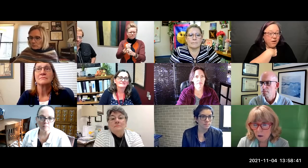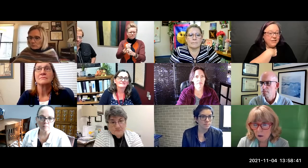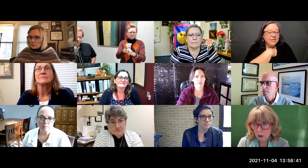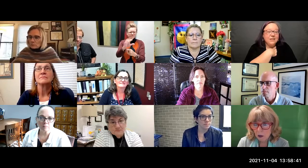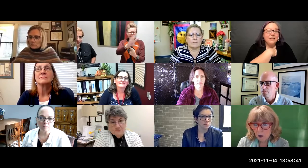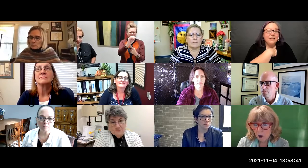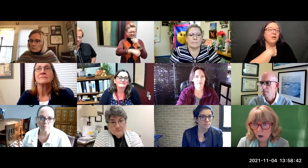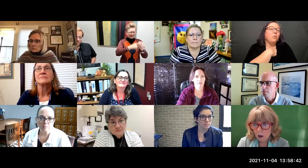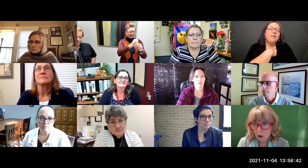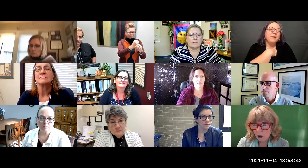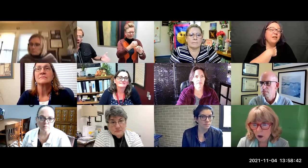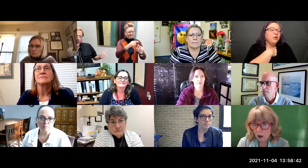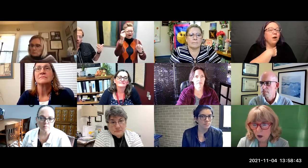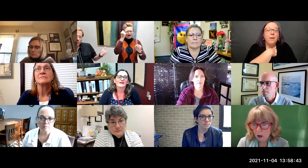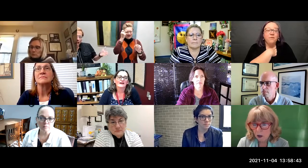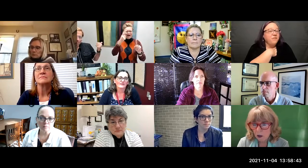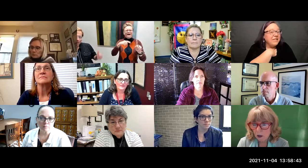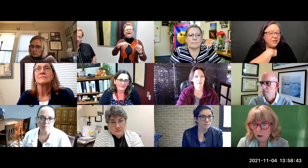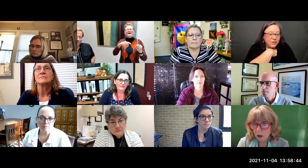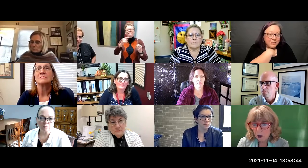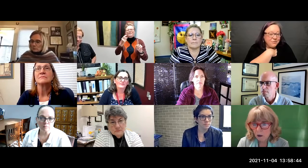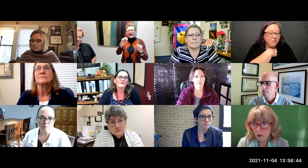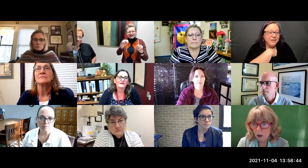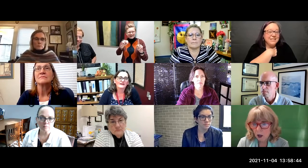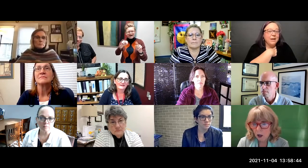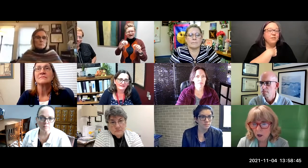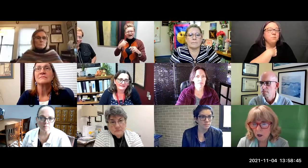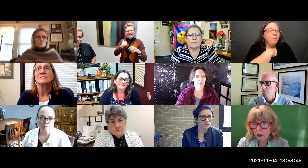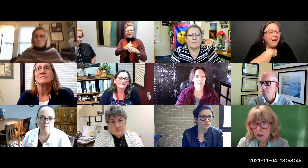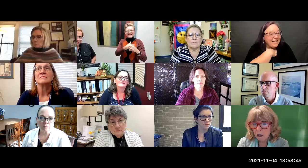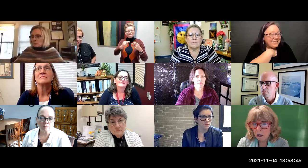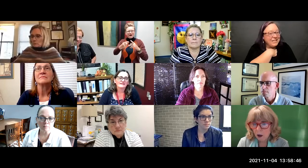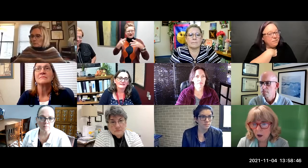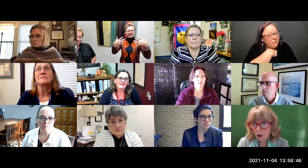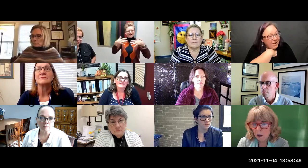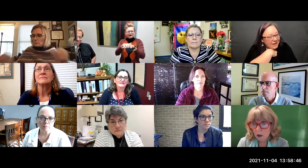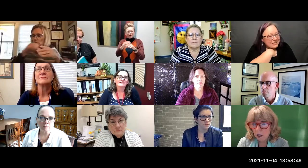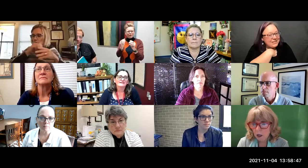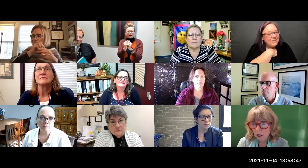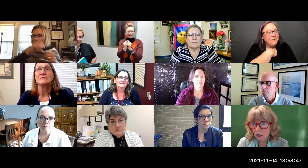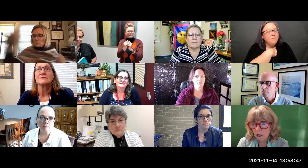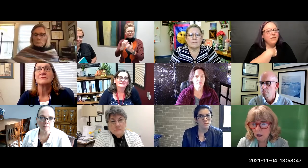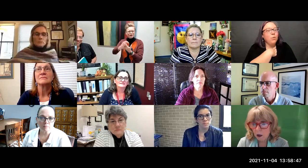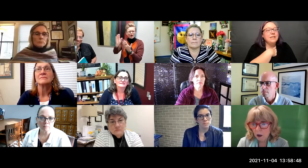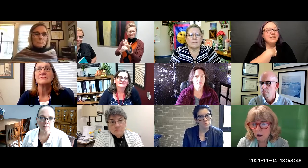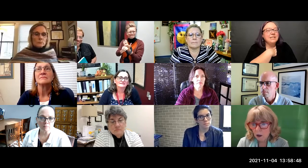Fremont, we've been here about 50 years. We've been established, but keep in mind that we did